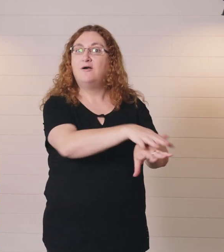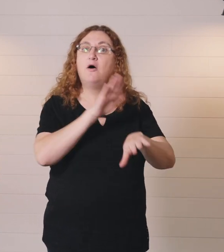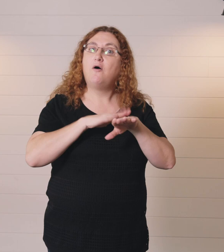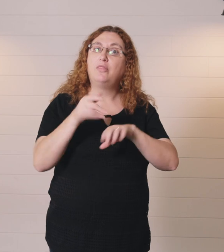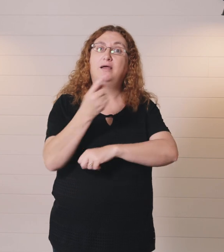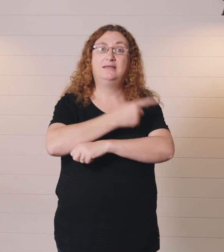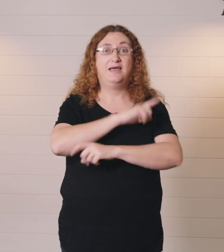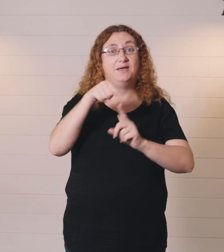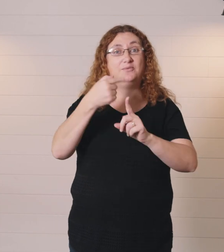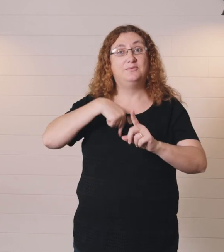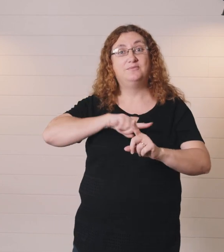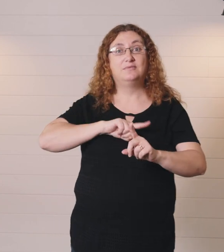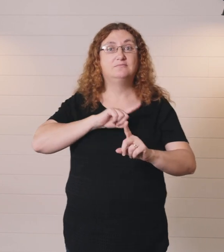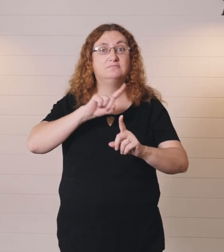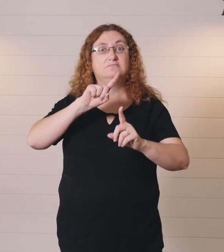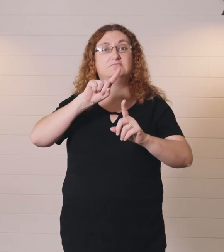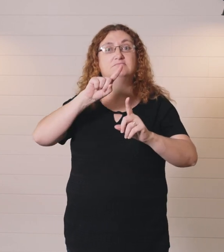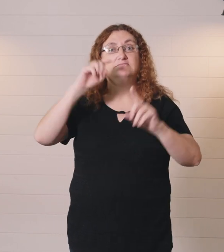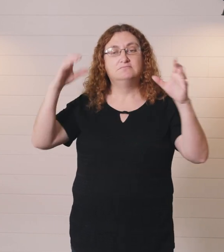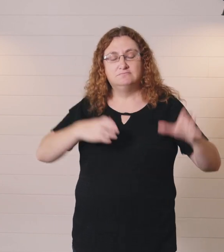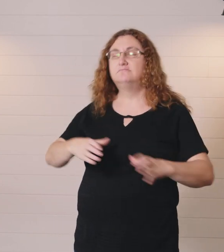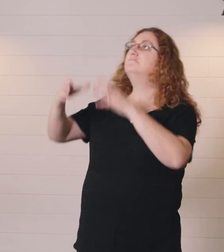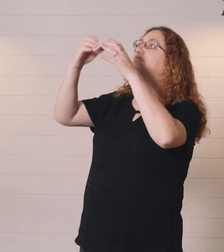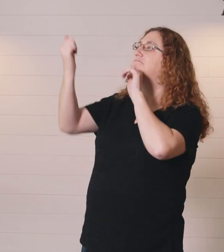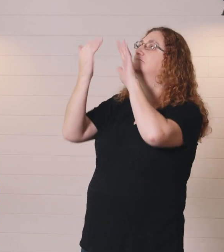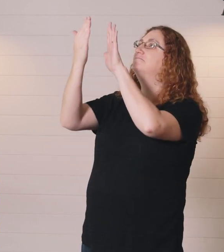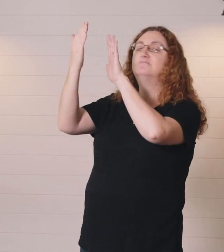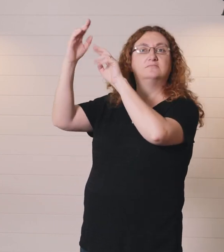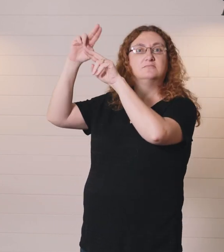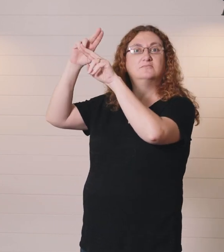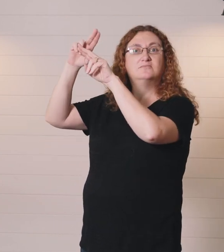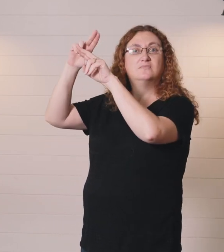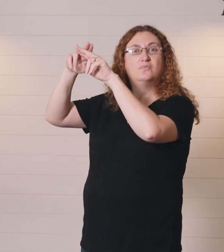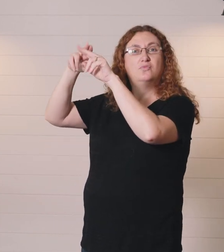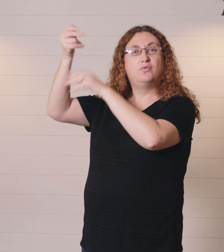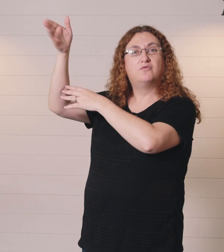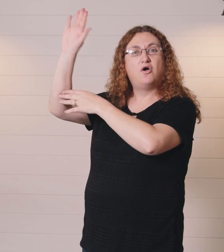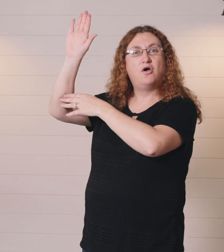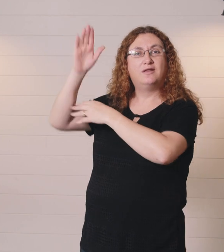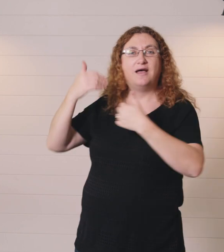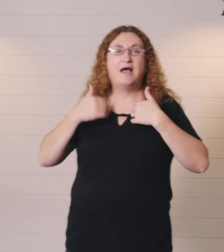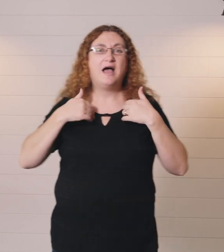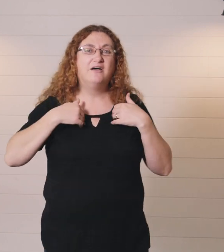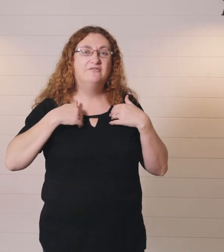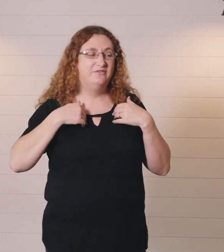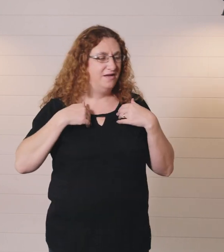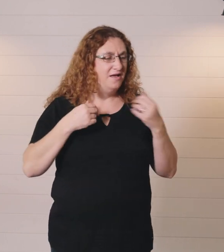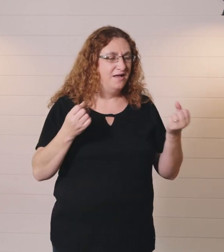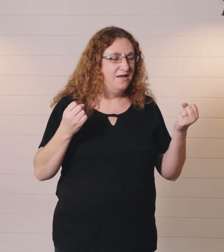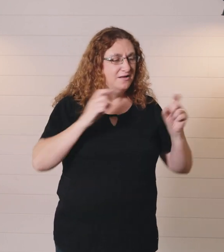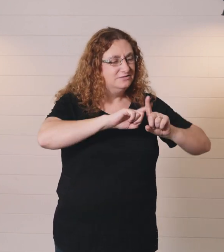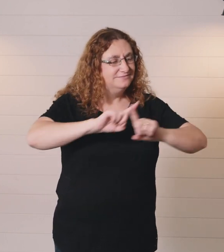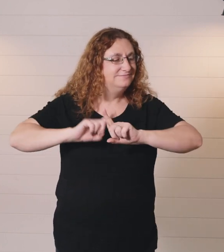That on the day when we stand before the throne of God, that there are Persians lifting up their voices in that